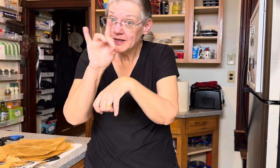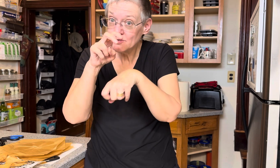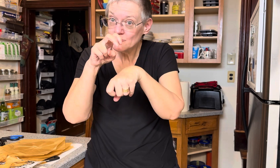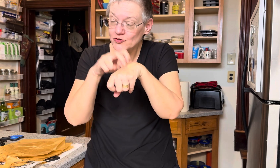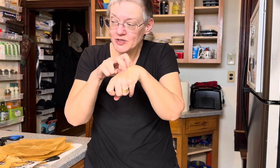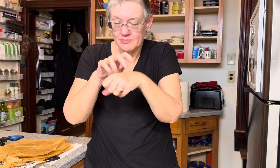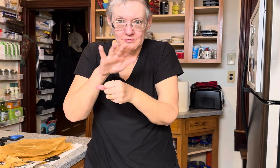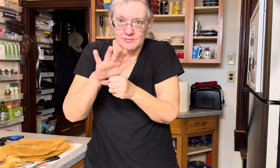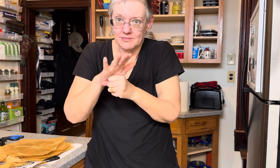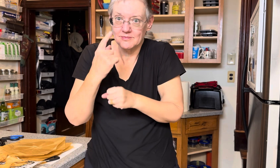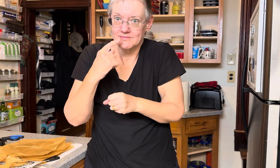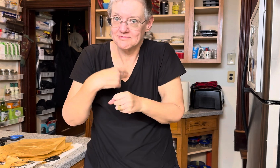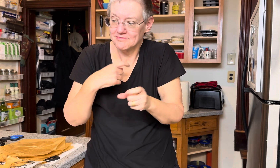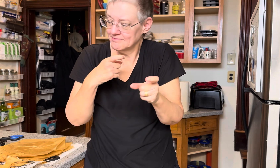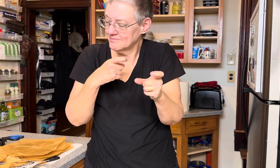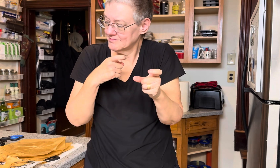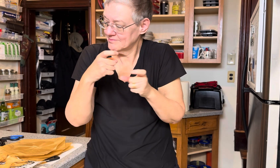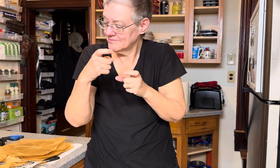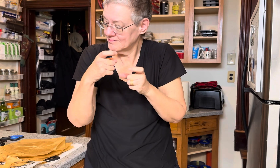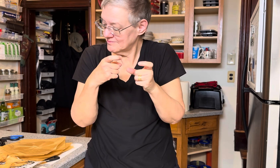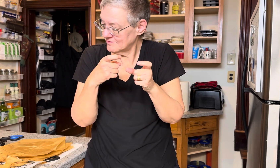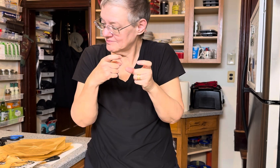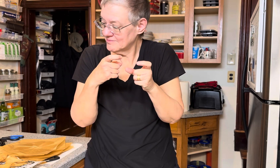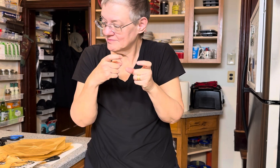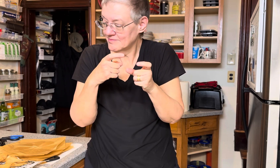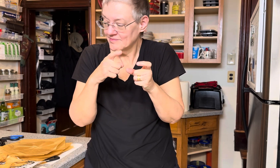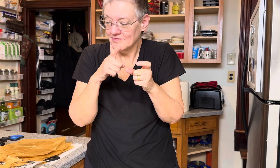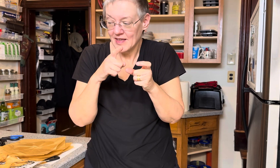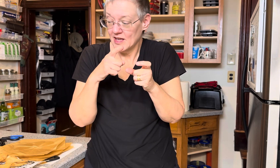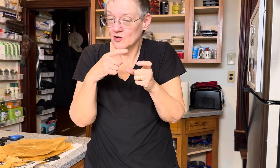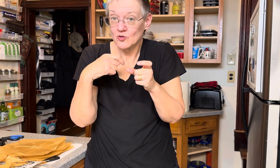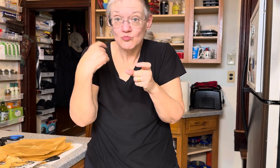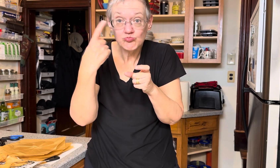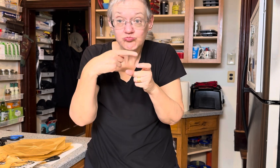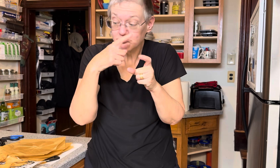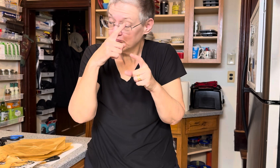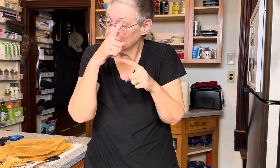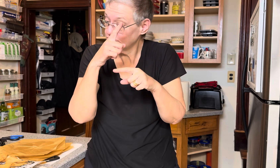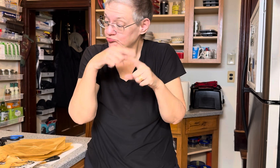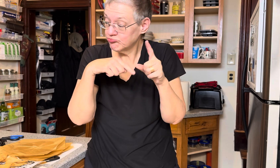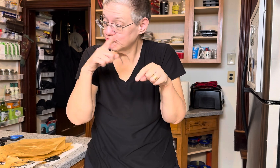1 tortilla at a time. 8 chips at a time is enough for me.